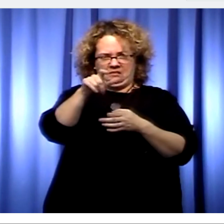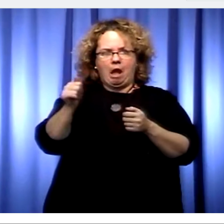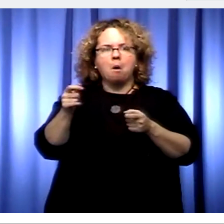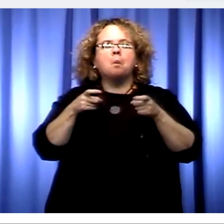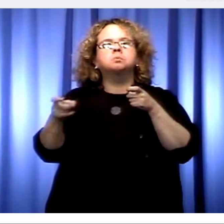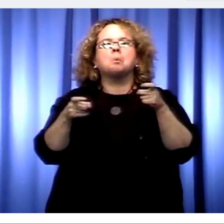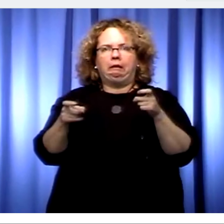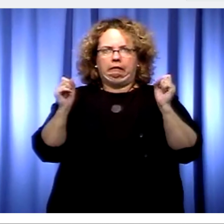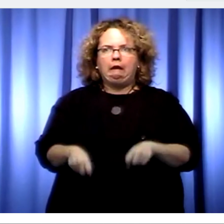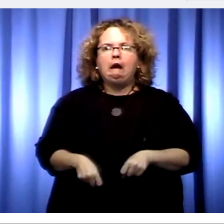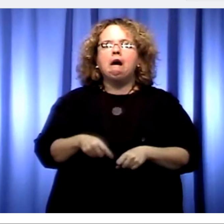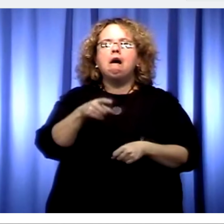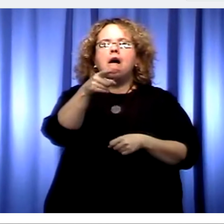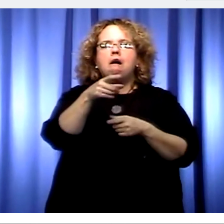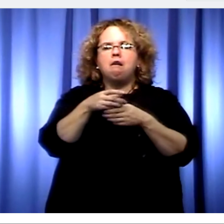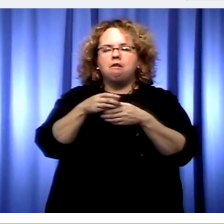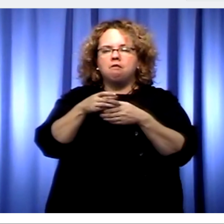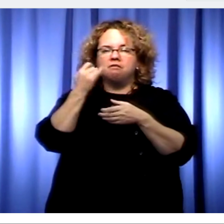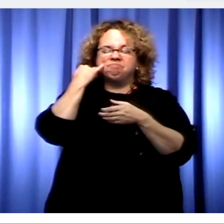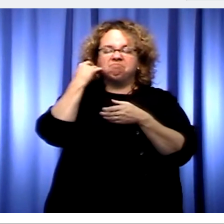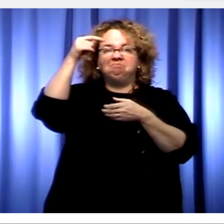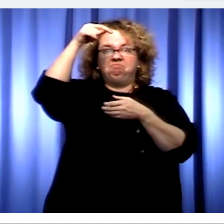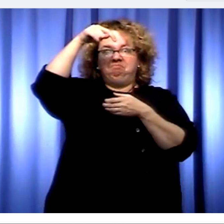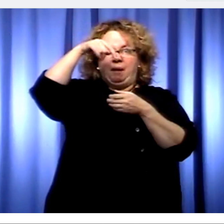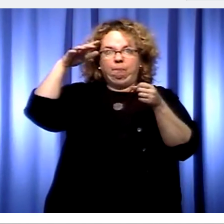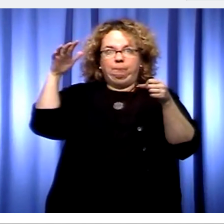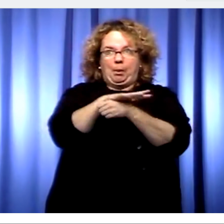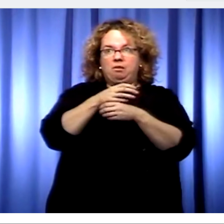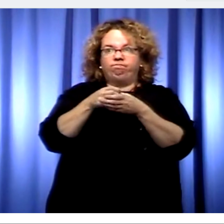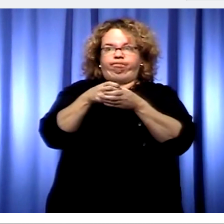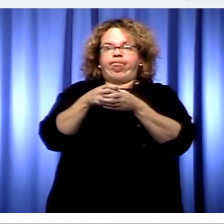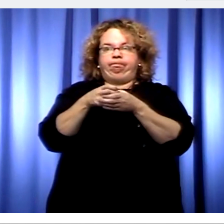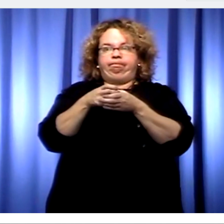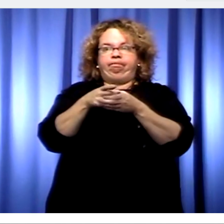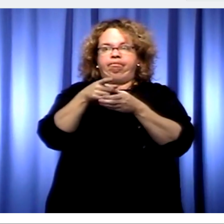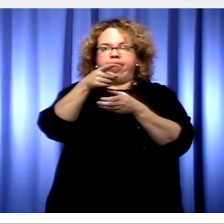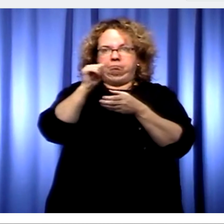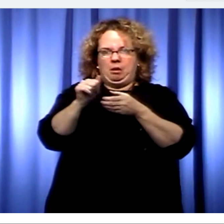from the body. But after you release and you begin pooping,